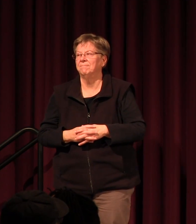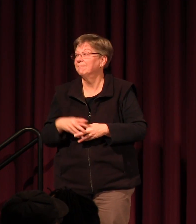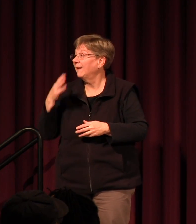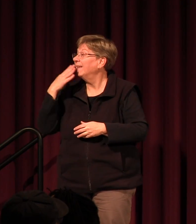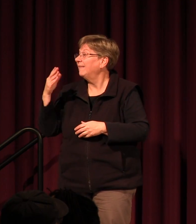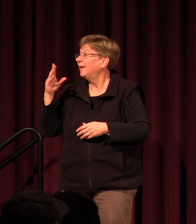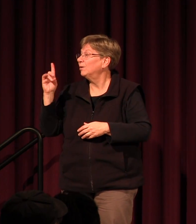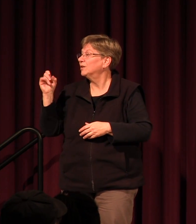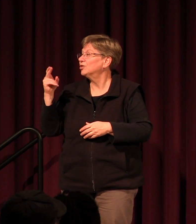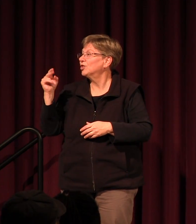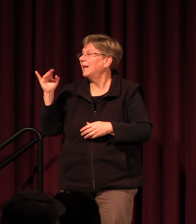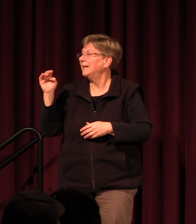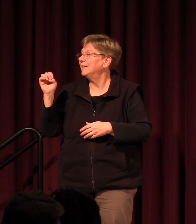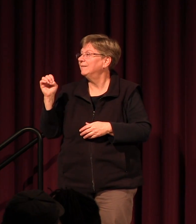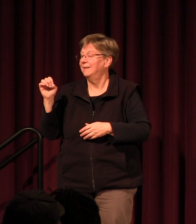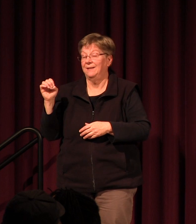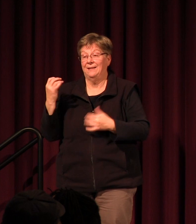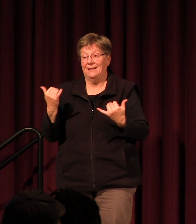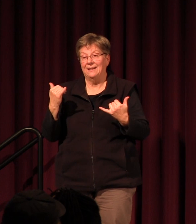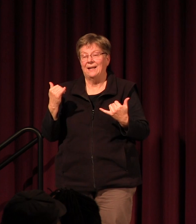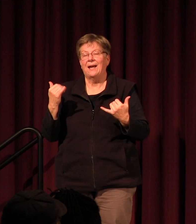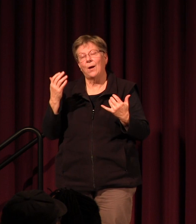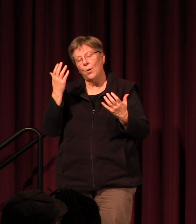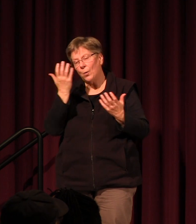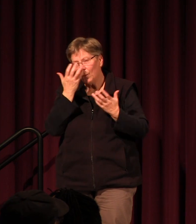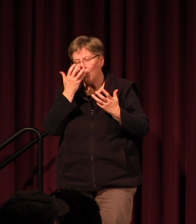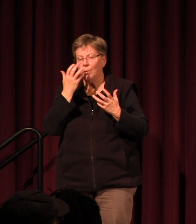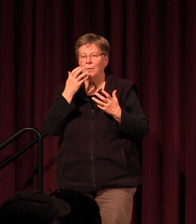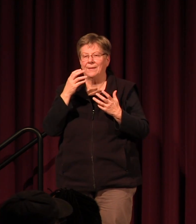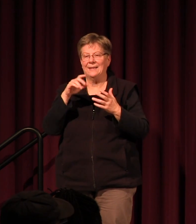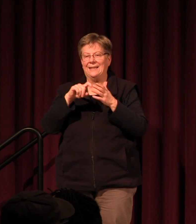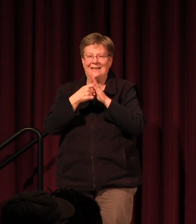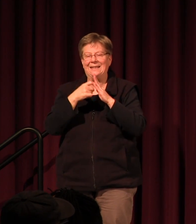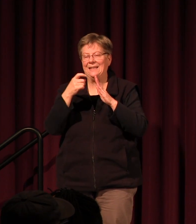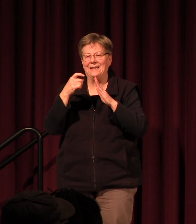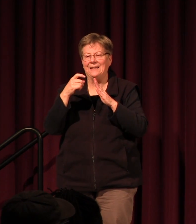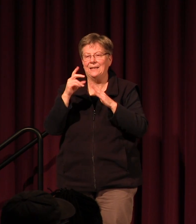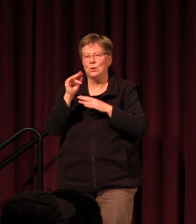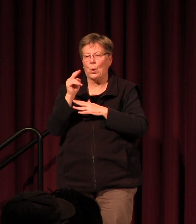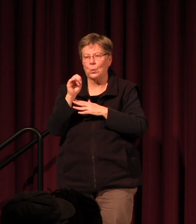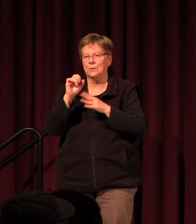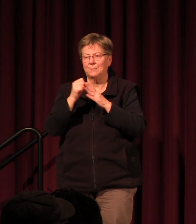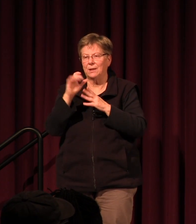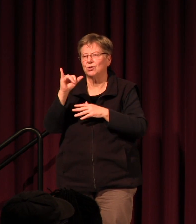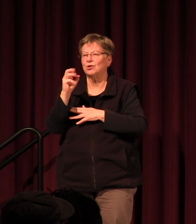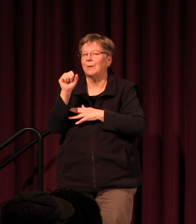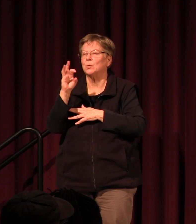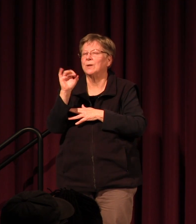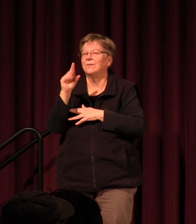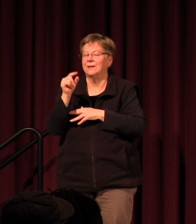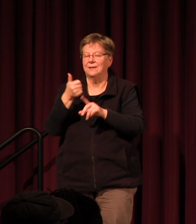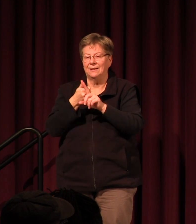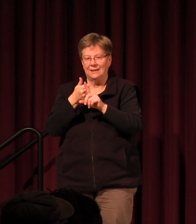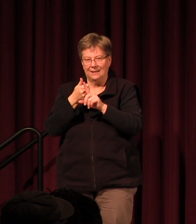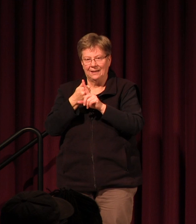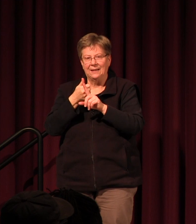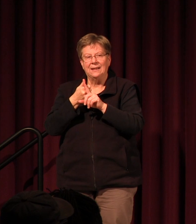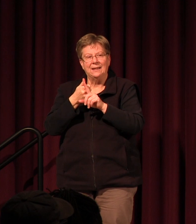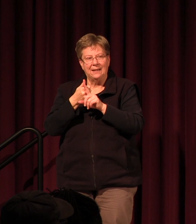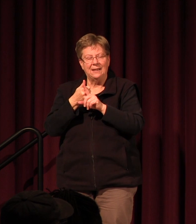Thank you, DeShane. It is my pleasure to introduce our keynote speaker, James Whitfield. James employs a